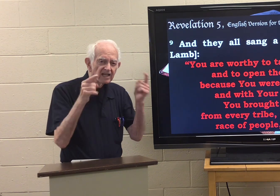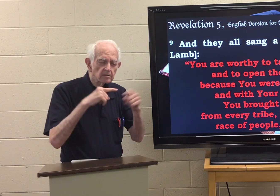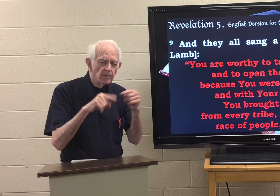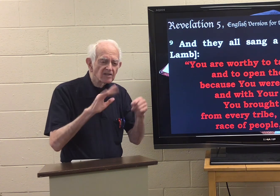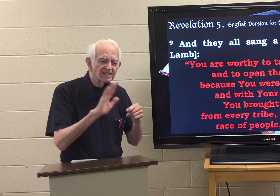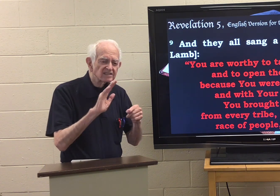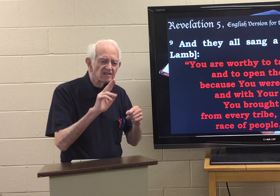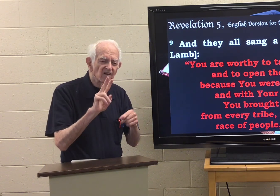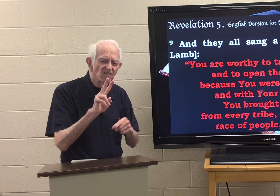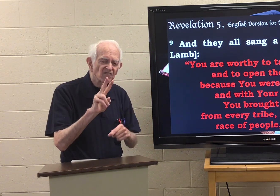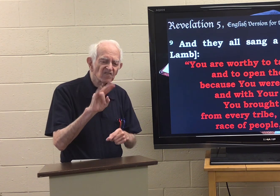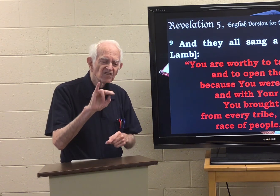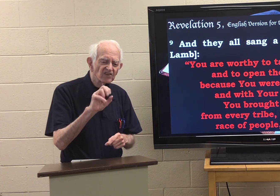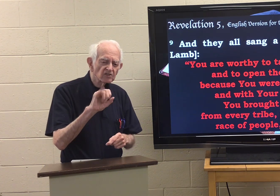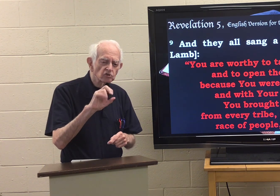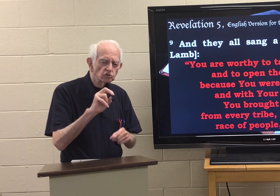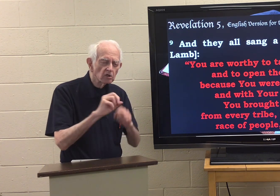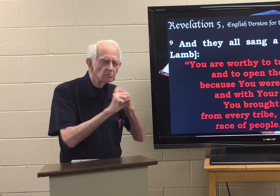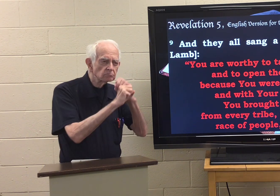John tells about his vision.